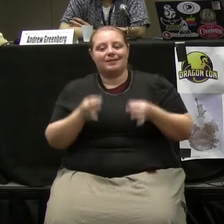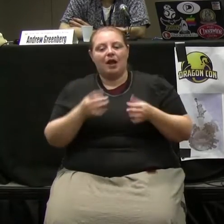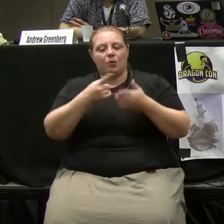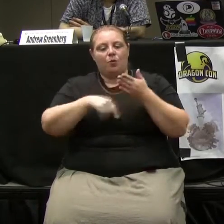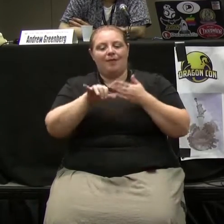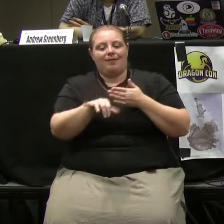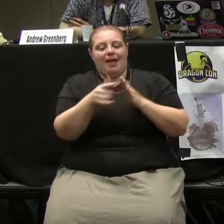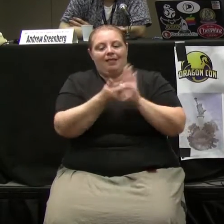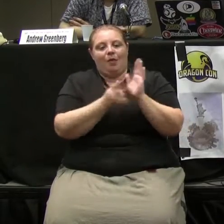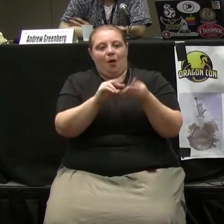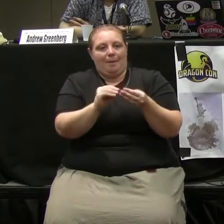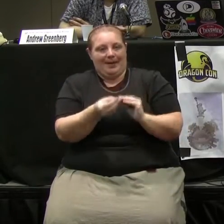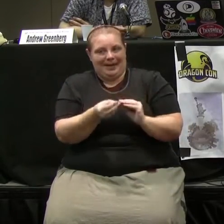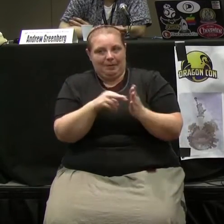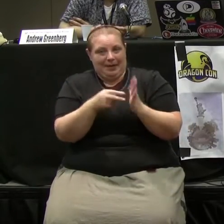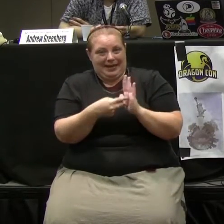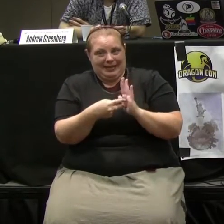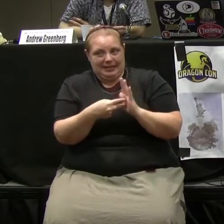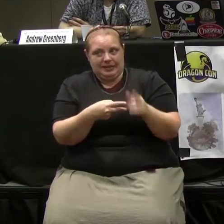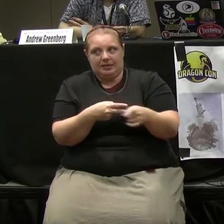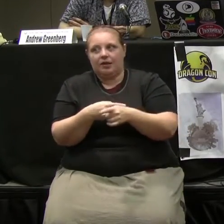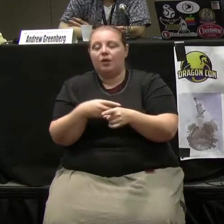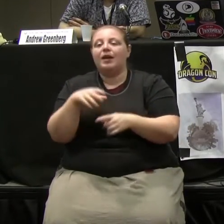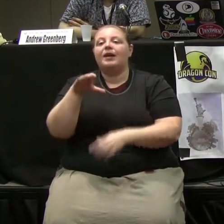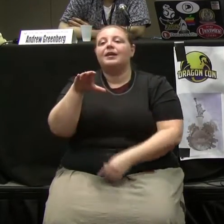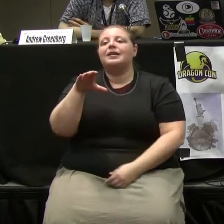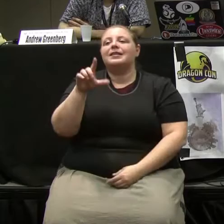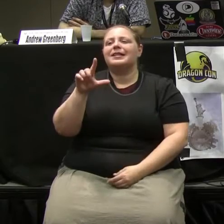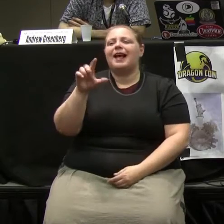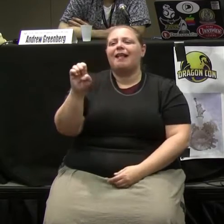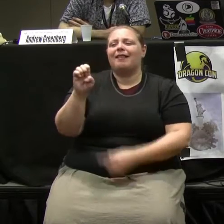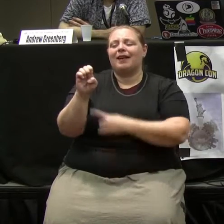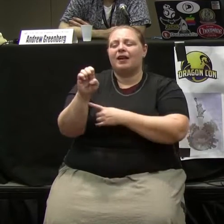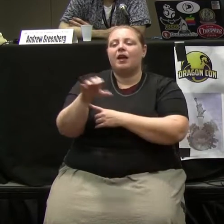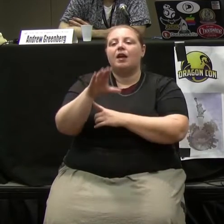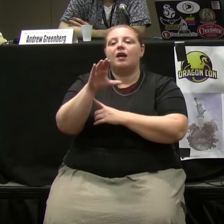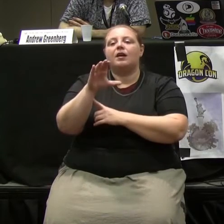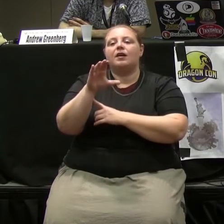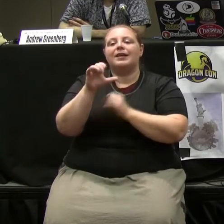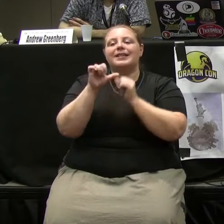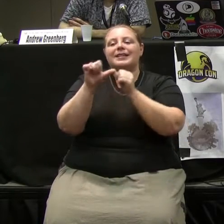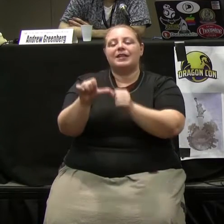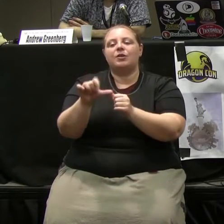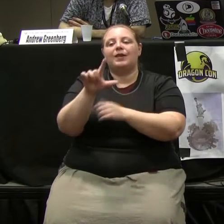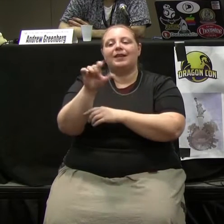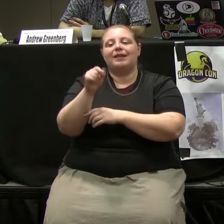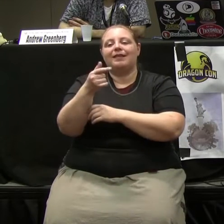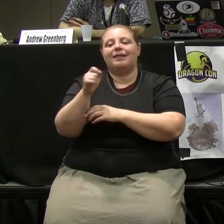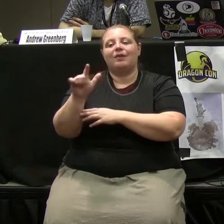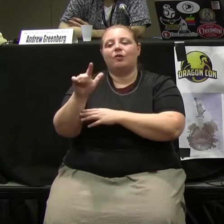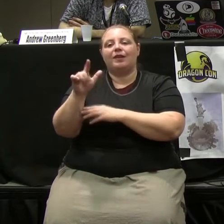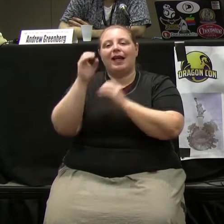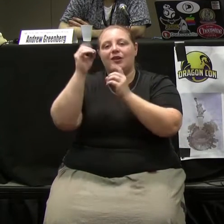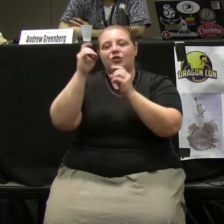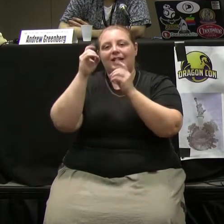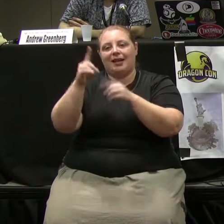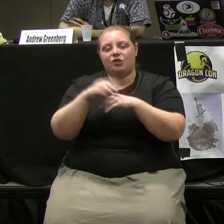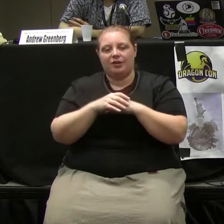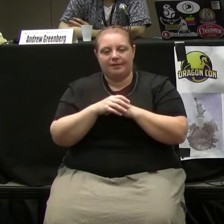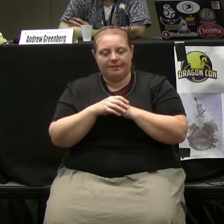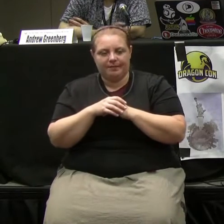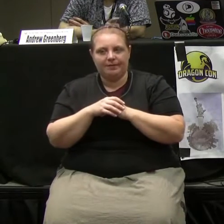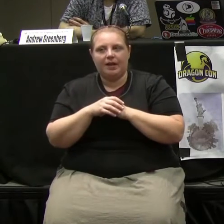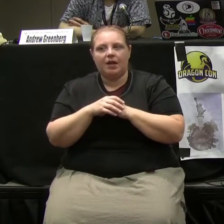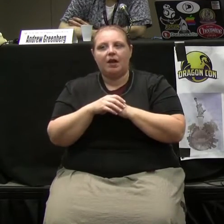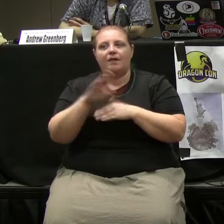time. CLE? Continuing legal education, it's something that judges and attorneys and anybody with a law license has to